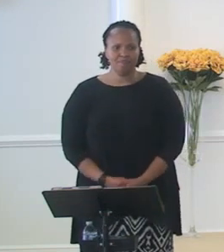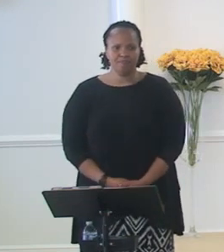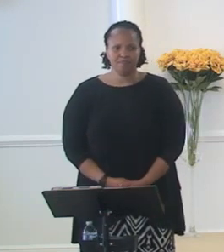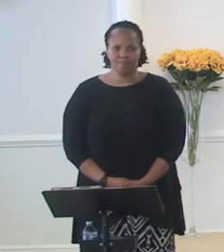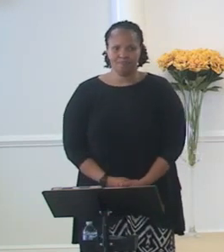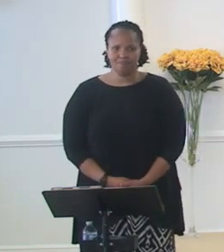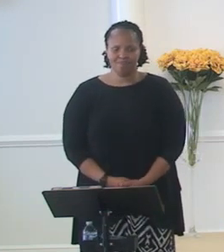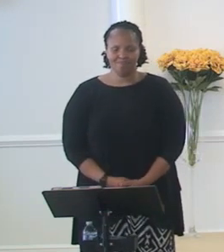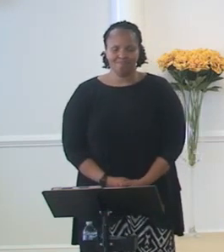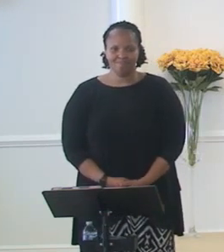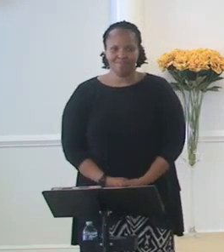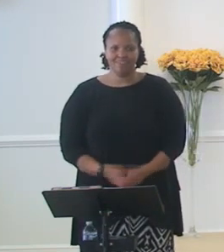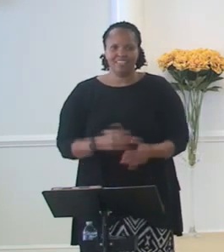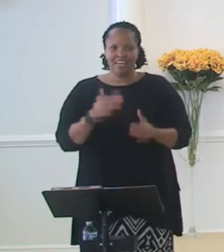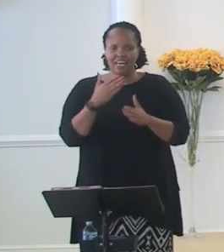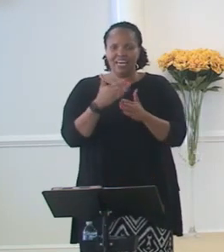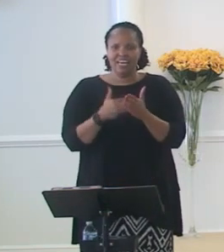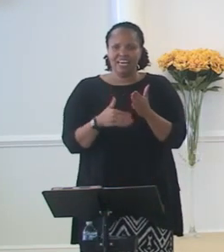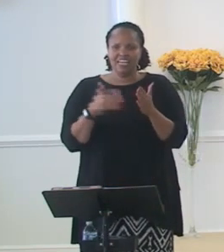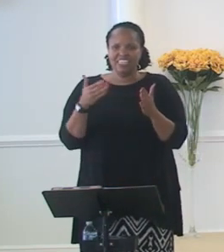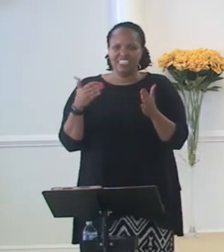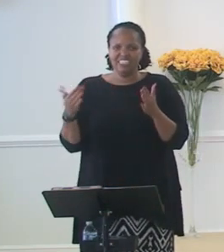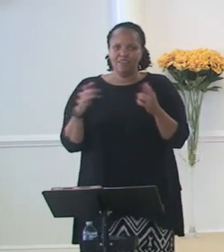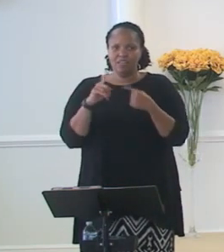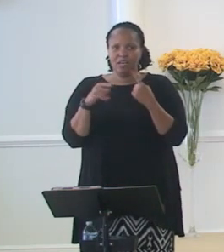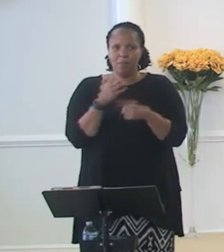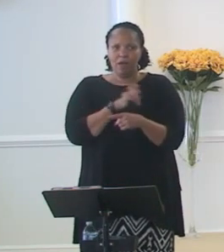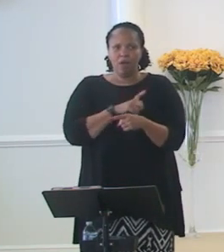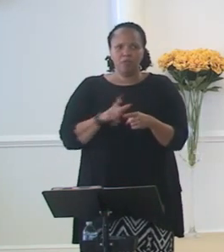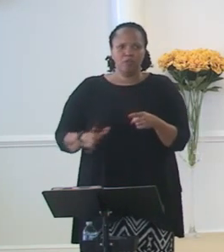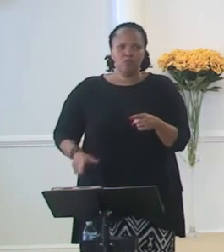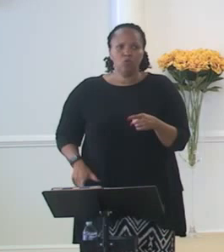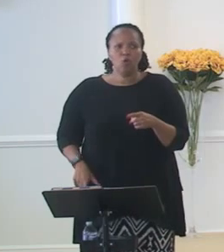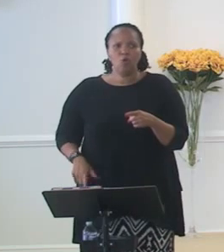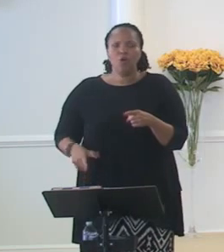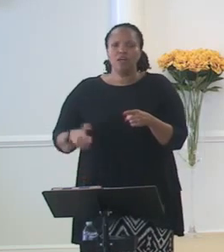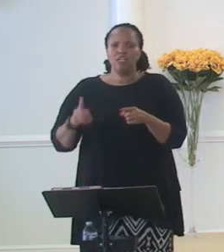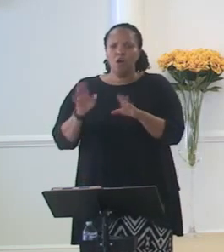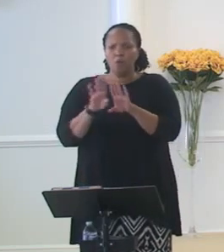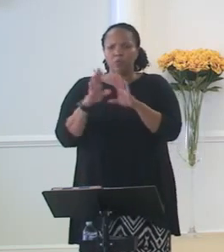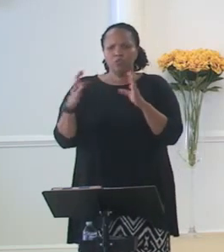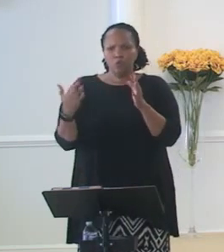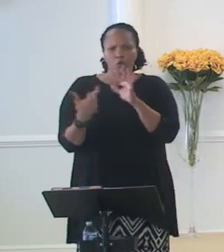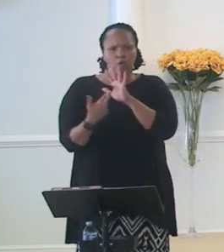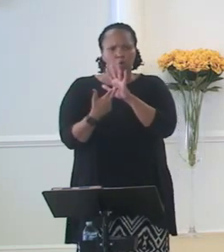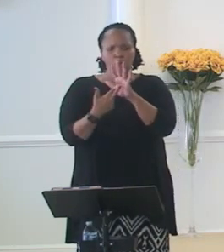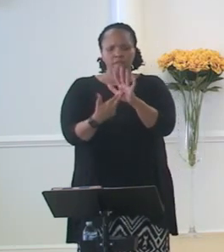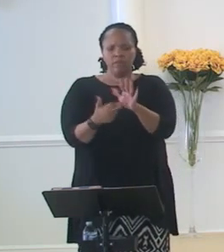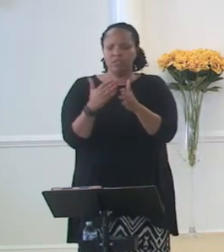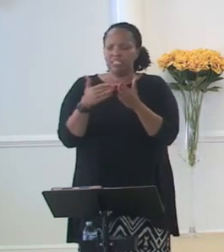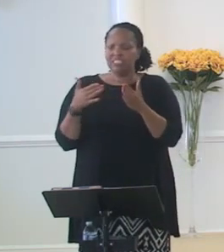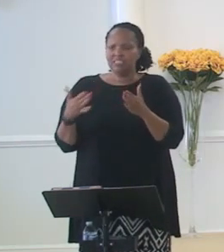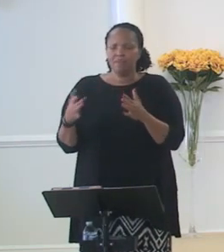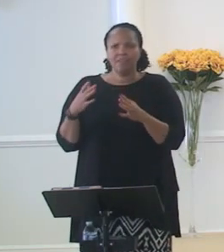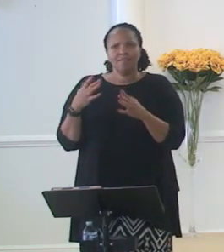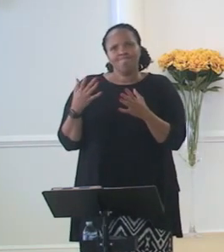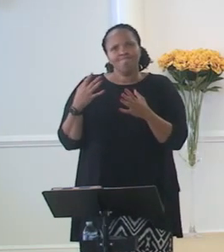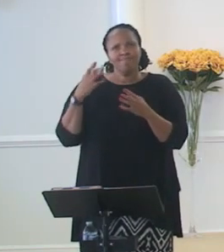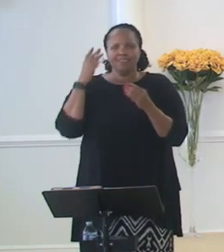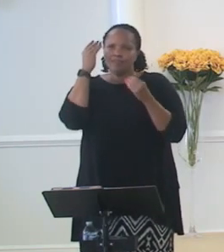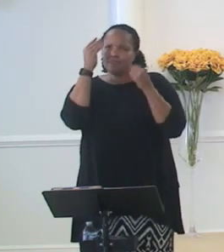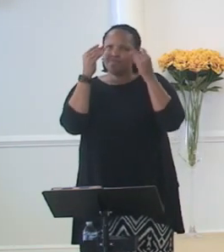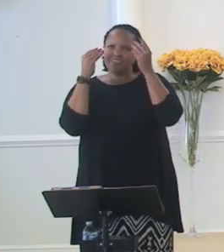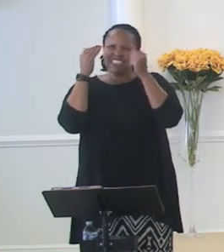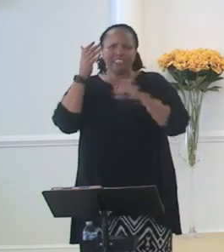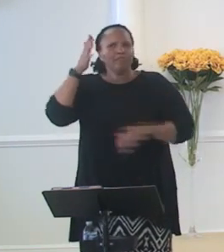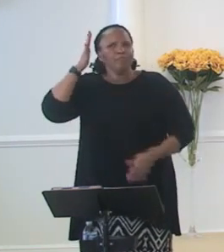It's something about the Lord opening the door or revealing something that causes you to think back of all